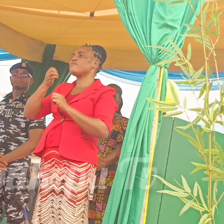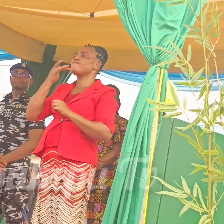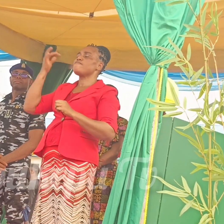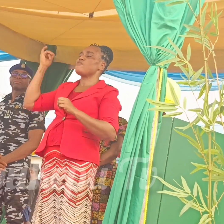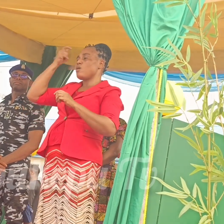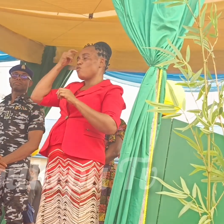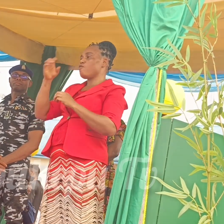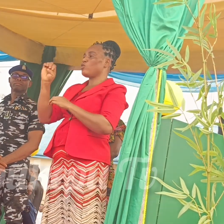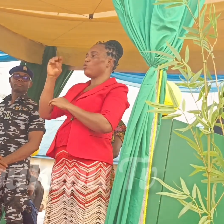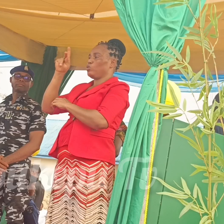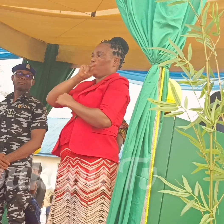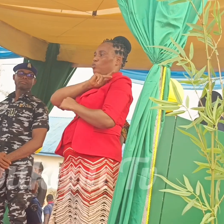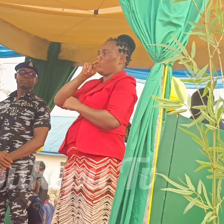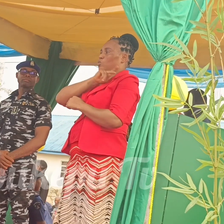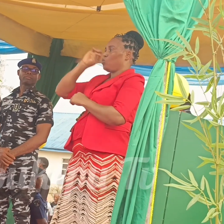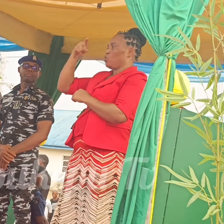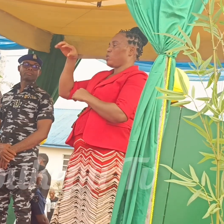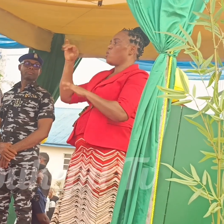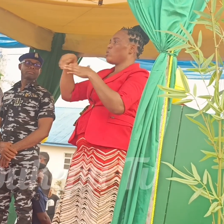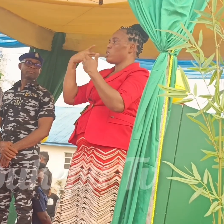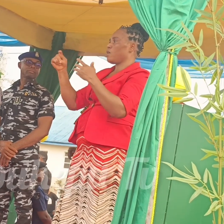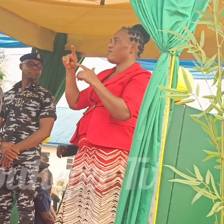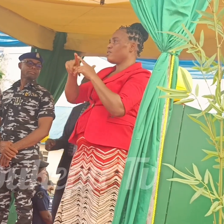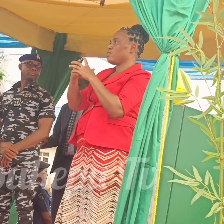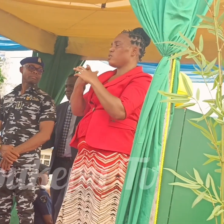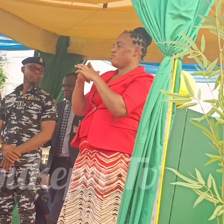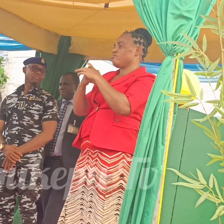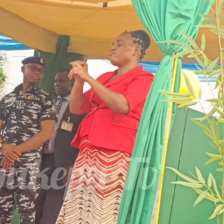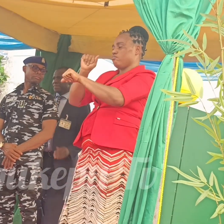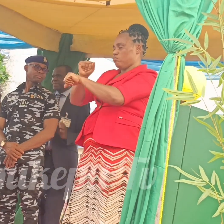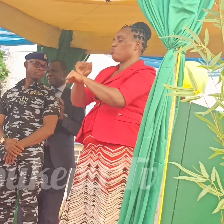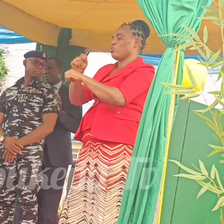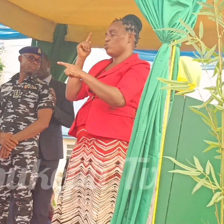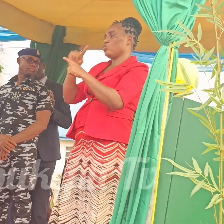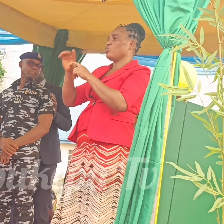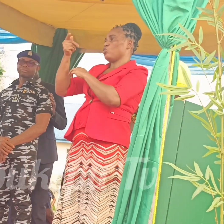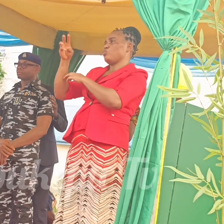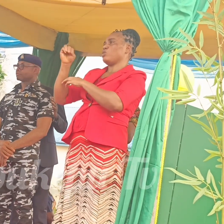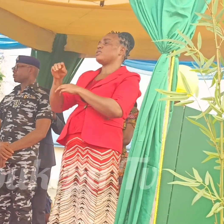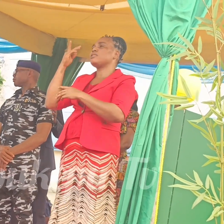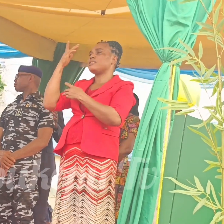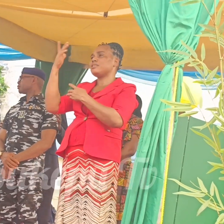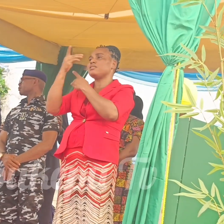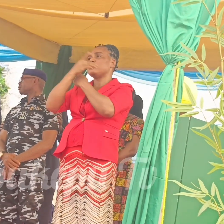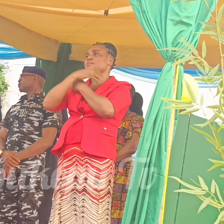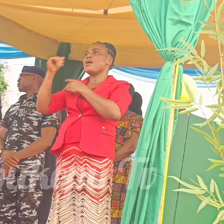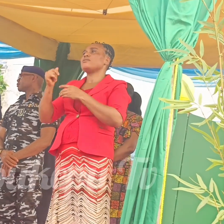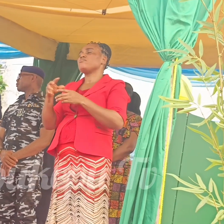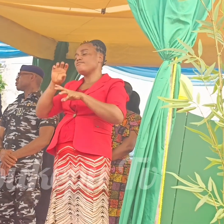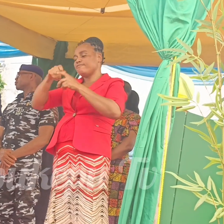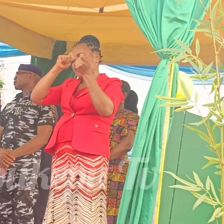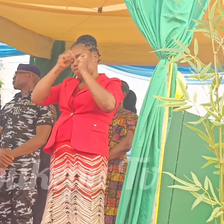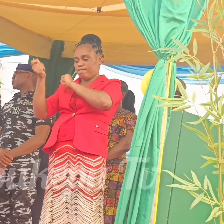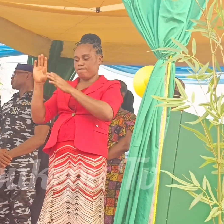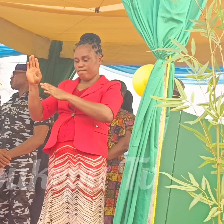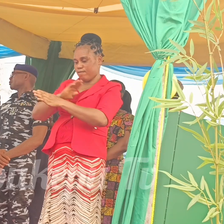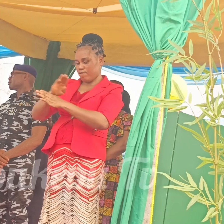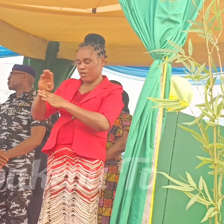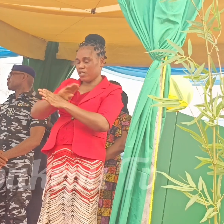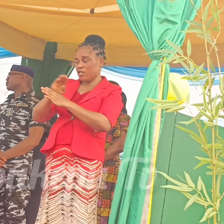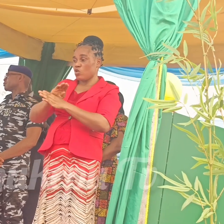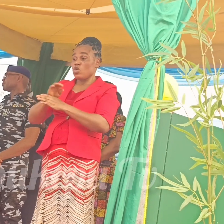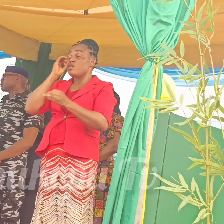Ozokalo, who gave the initial waivers to Geometric, thereby partially de-risking the transaction.